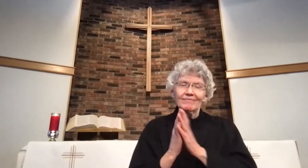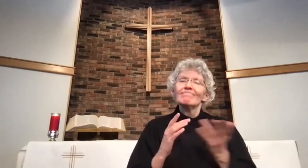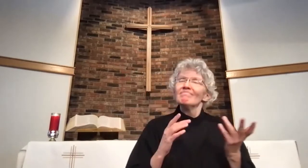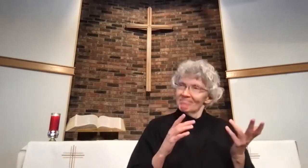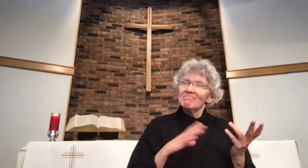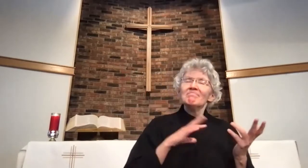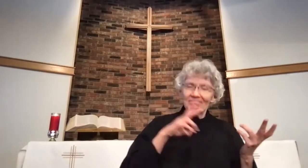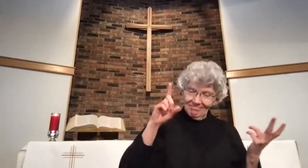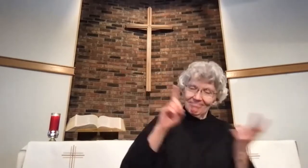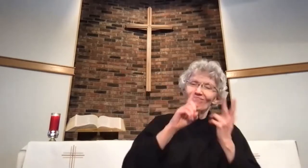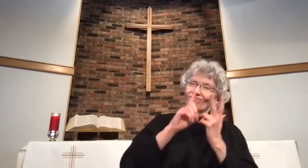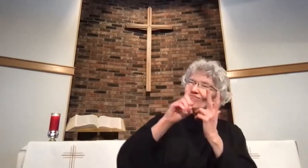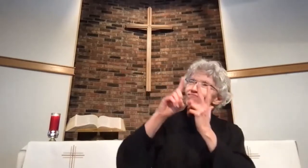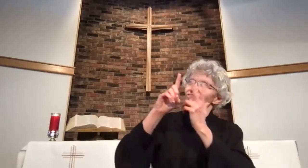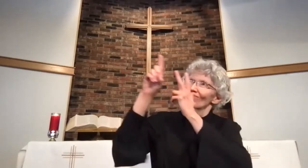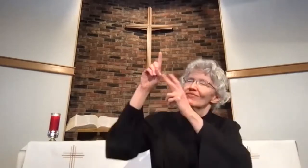up on a mountain to pray.